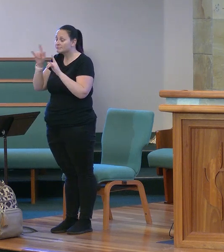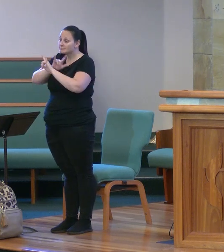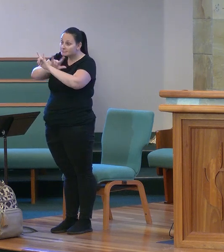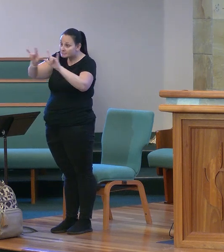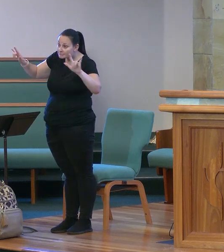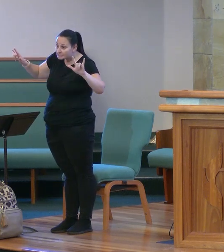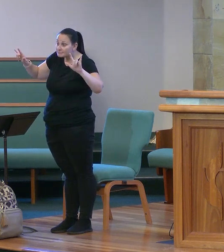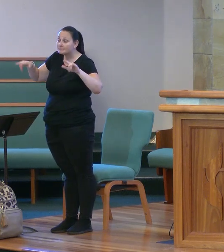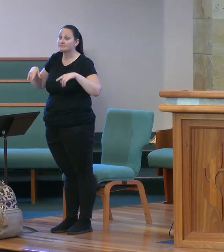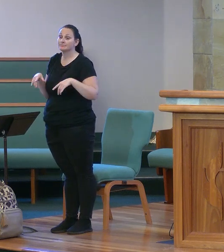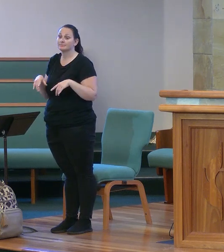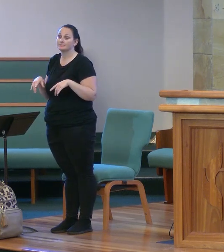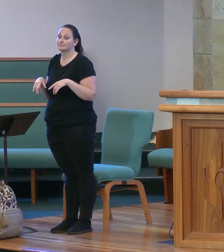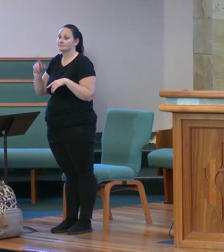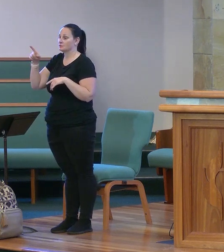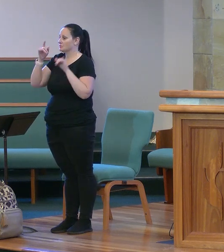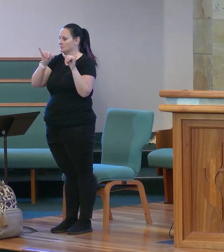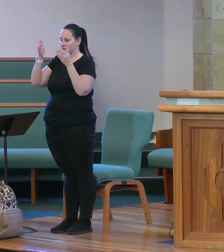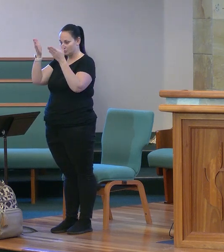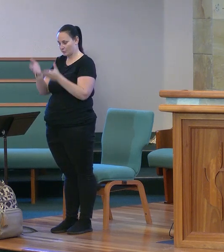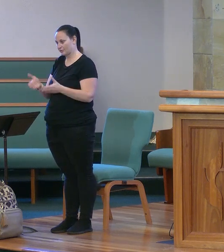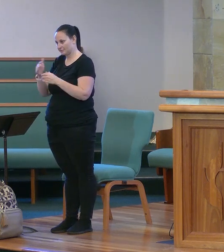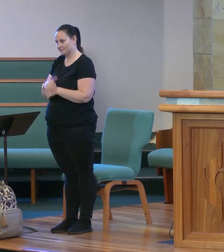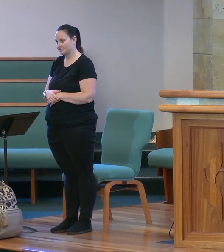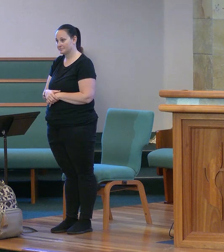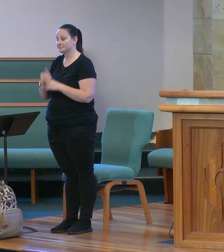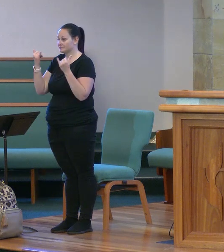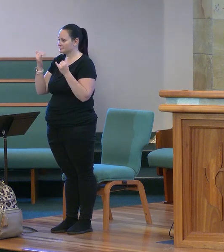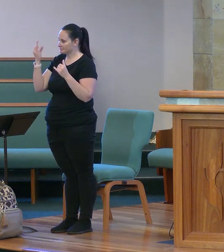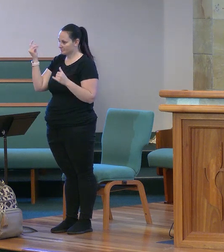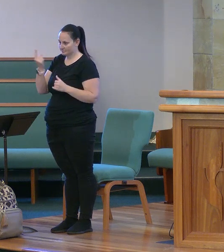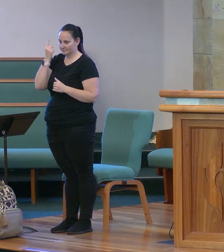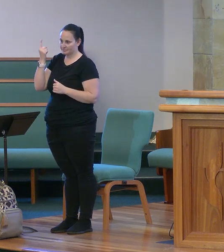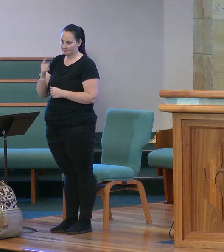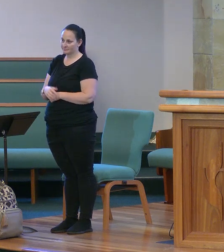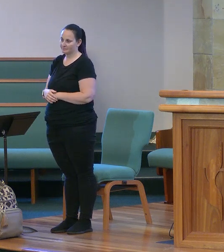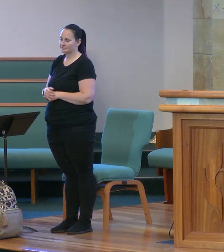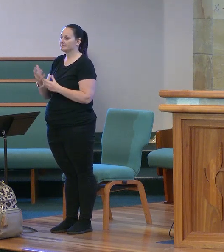loved, just as you are, today and always.